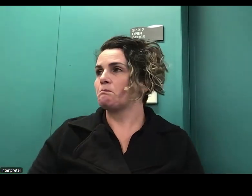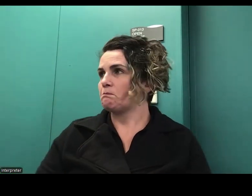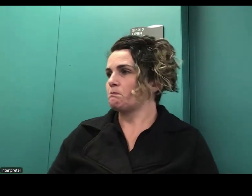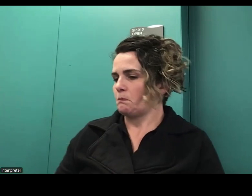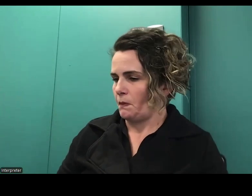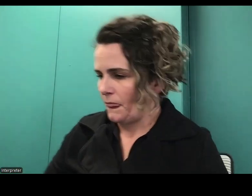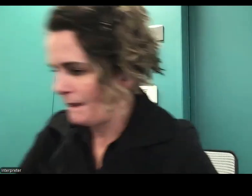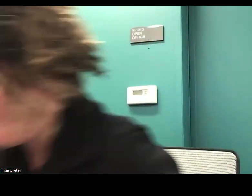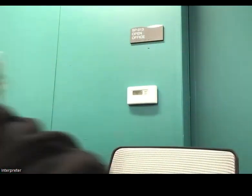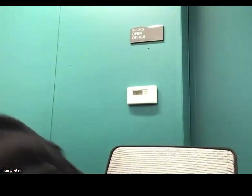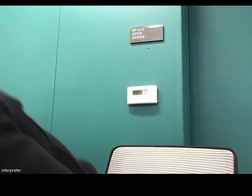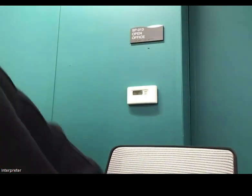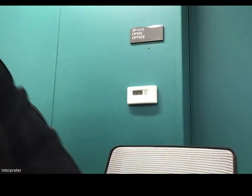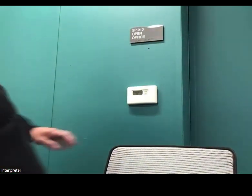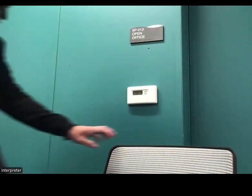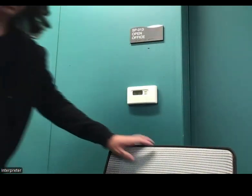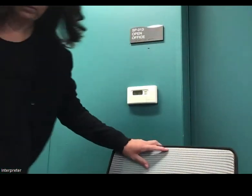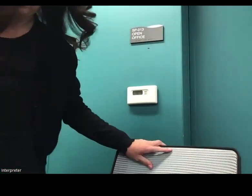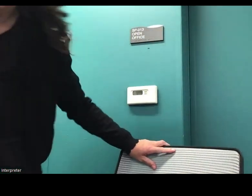mix in some fun things.